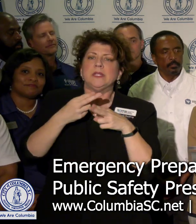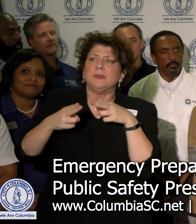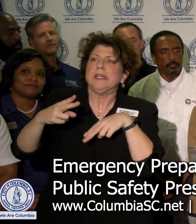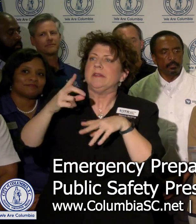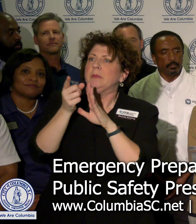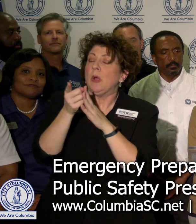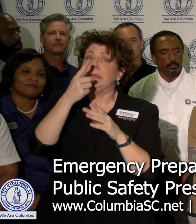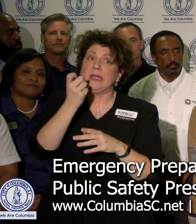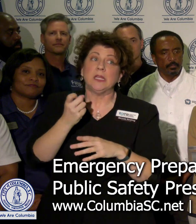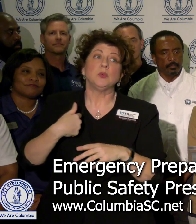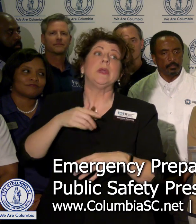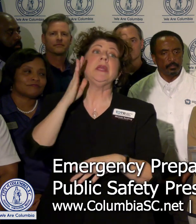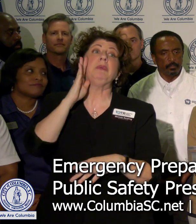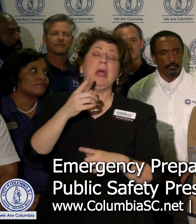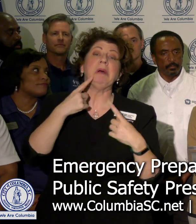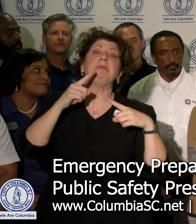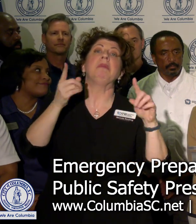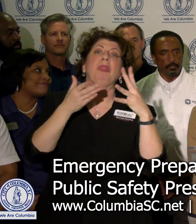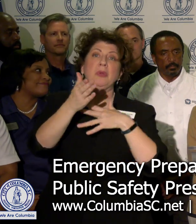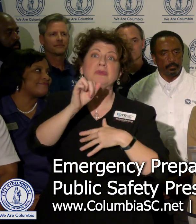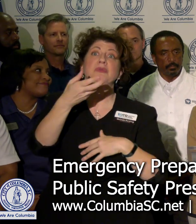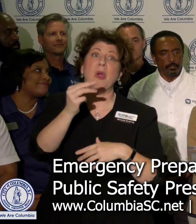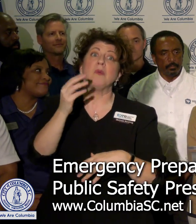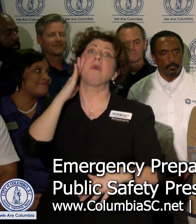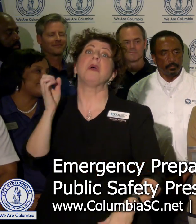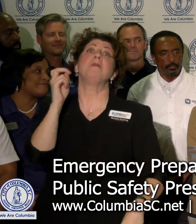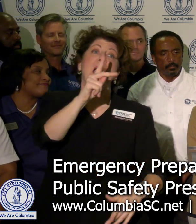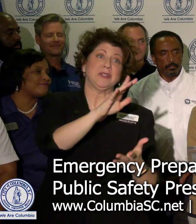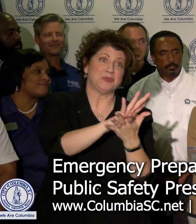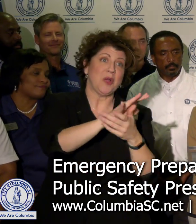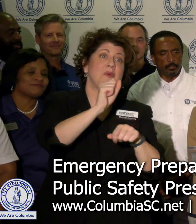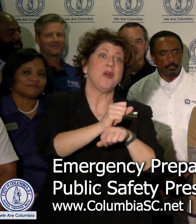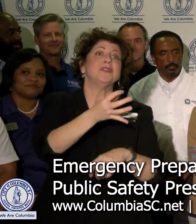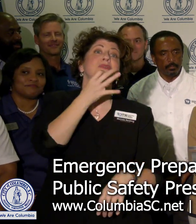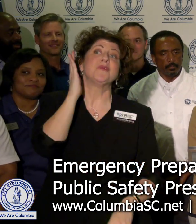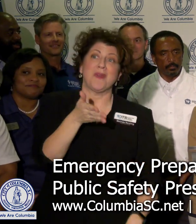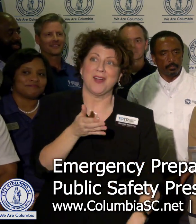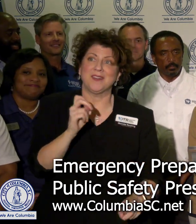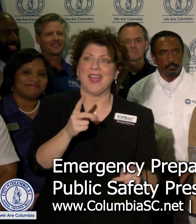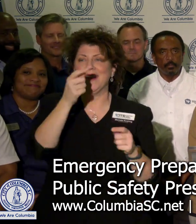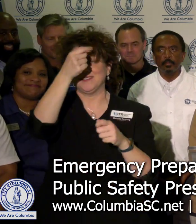because we're going to get through this storm. We're going to go right back to work and back to school very soon. God bless you all. Thank you all. on to school. So Thank take Go right